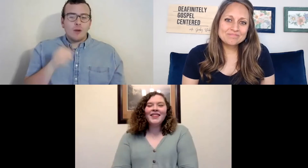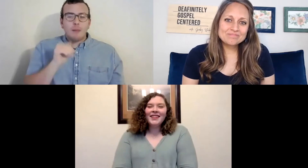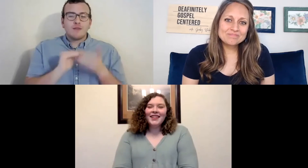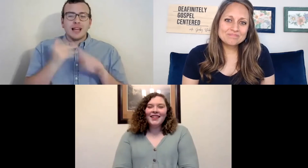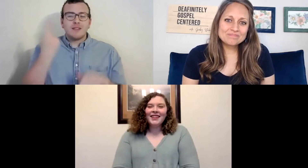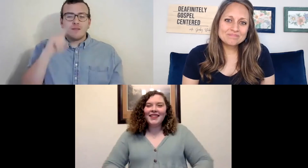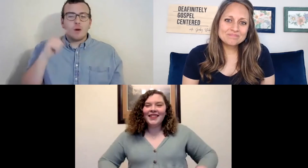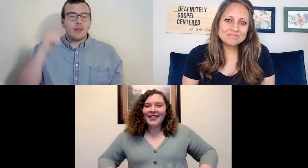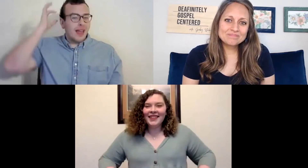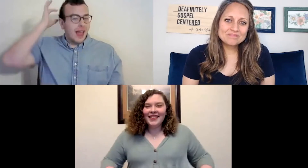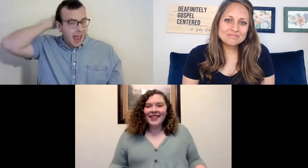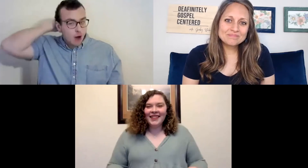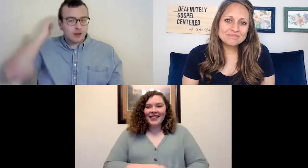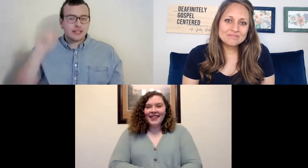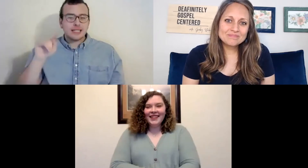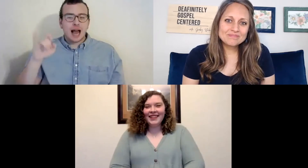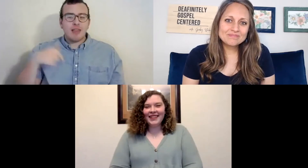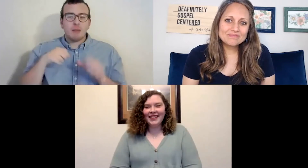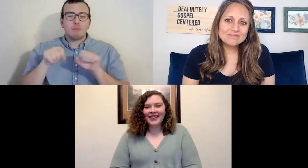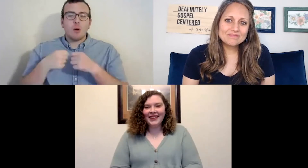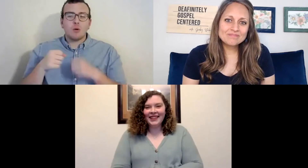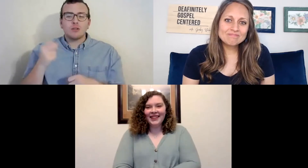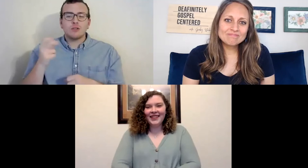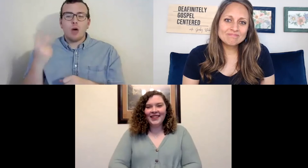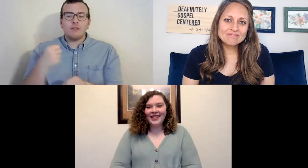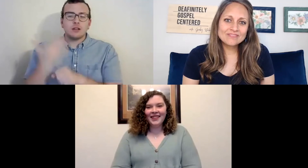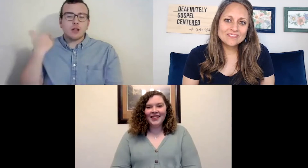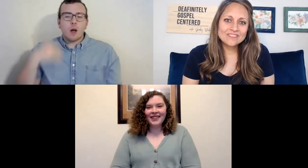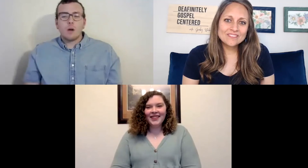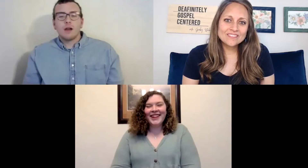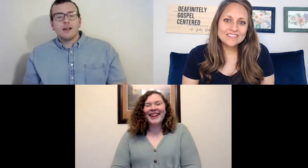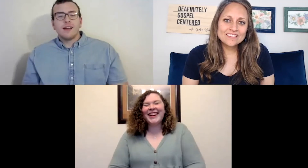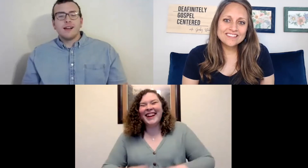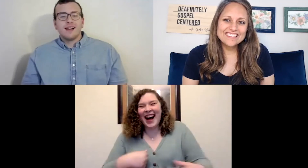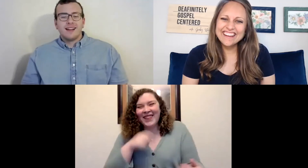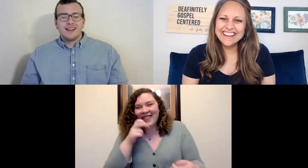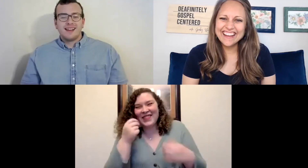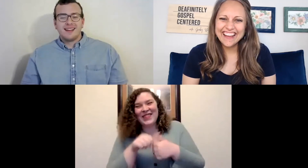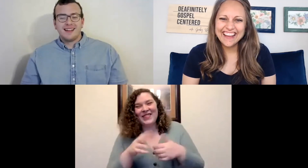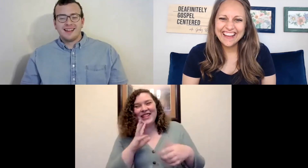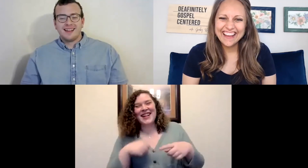For quite some time. There's something that happened like 12 years ago, so.